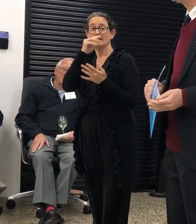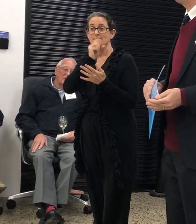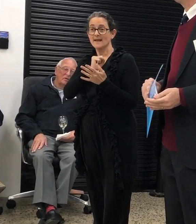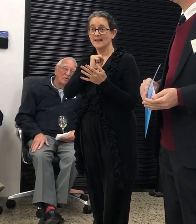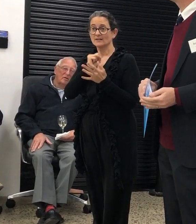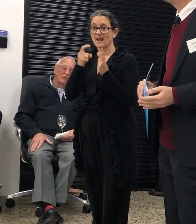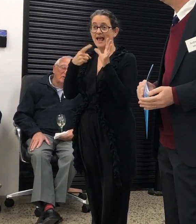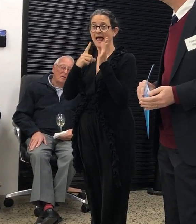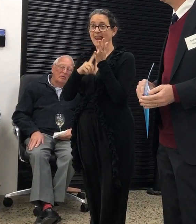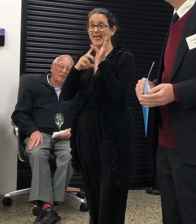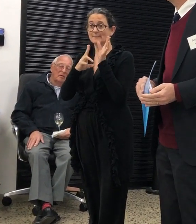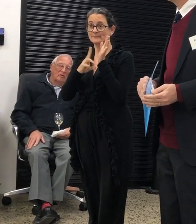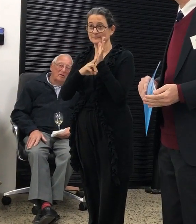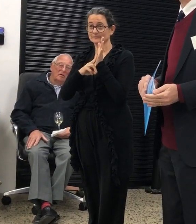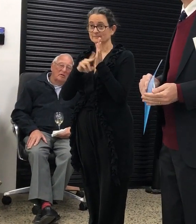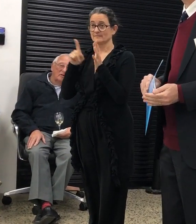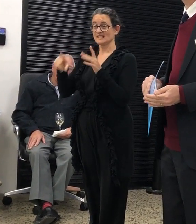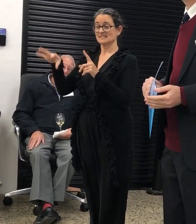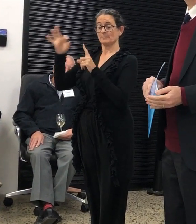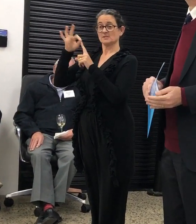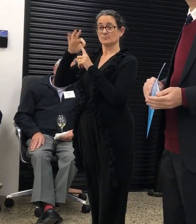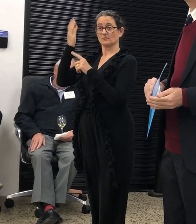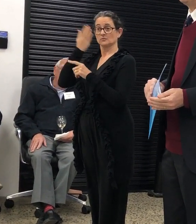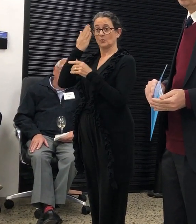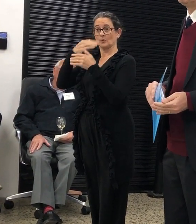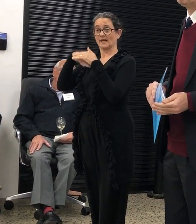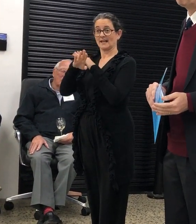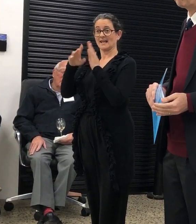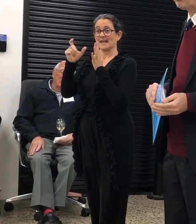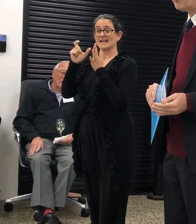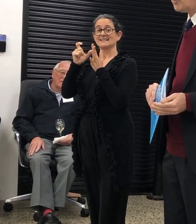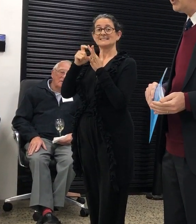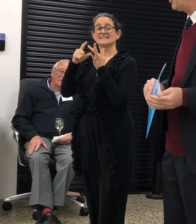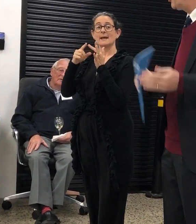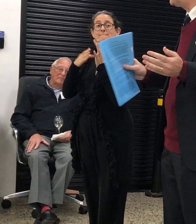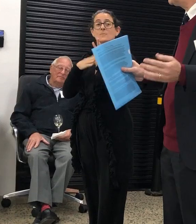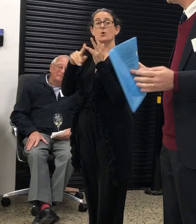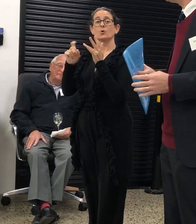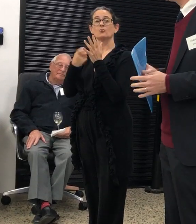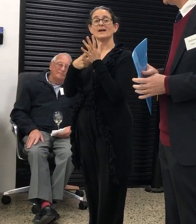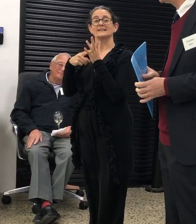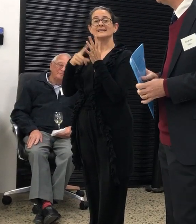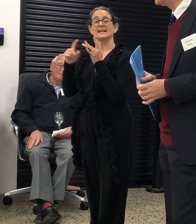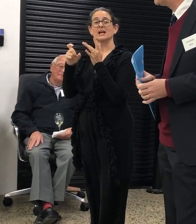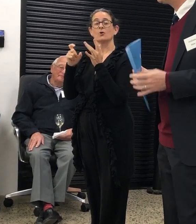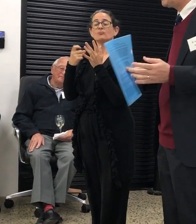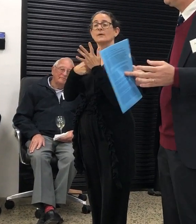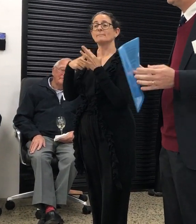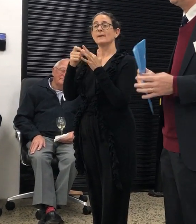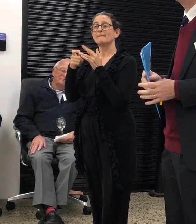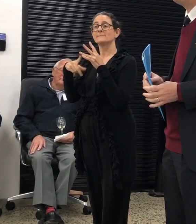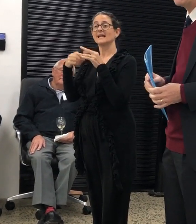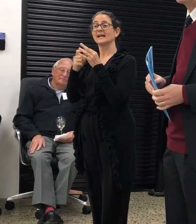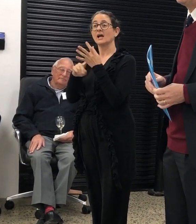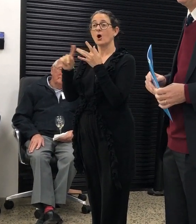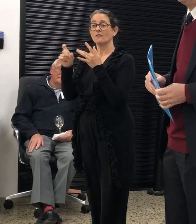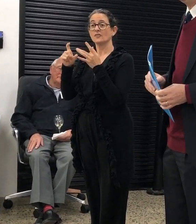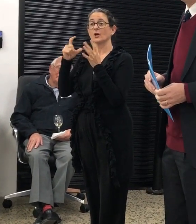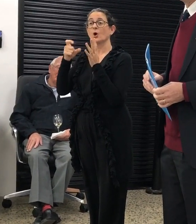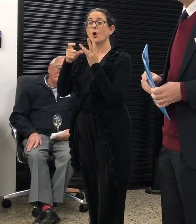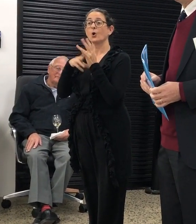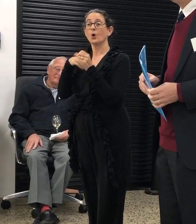the principal of our school in the Democratic Republic of Congo. Now, I don't know if you know much about Congo, but respectfully, it's a